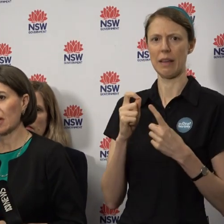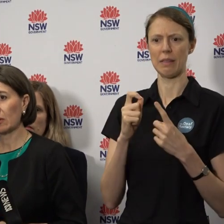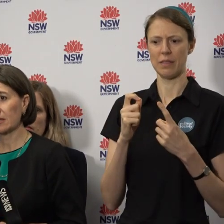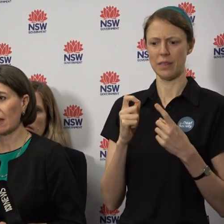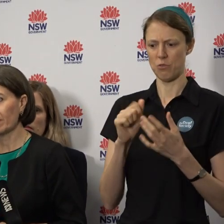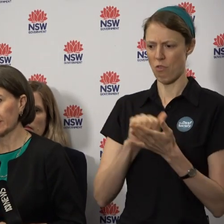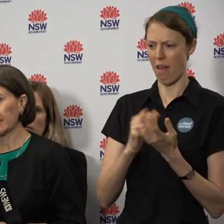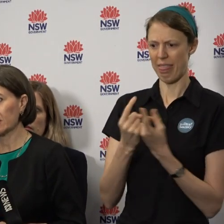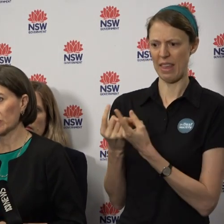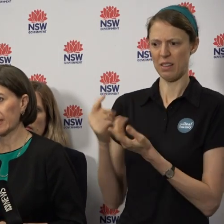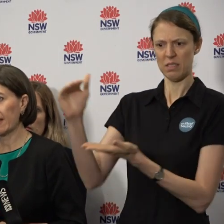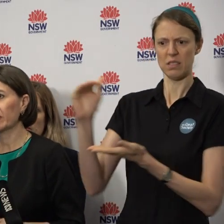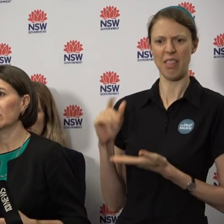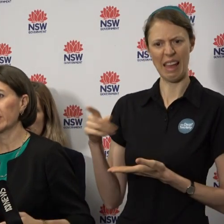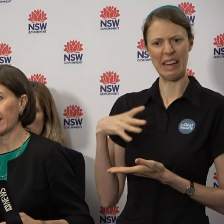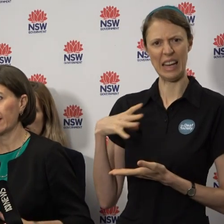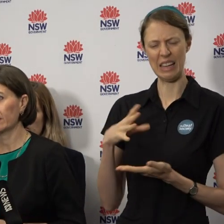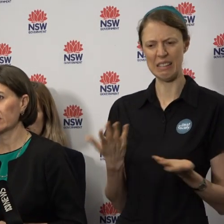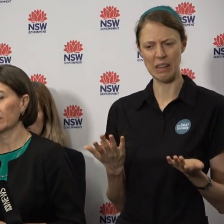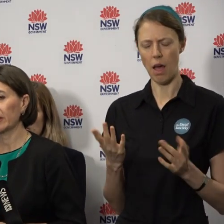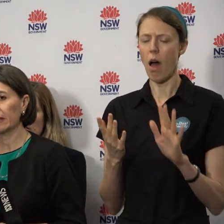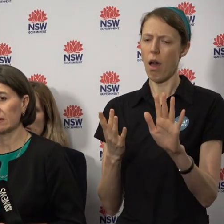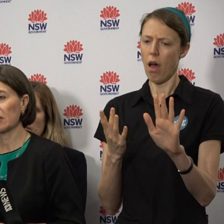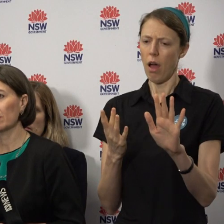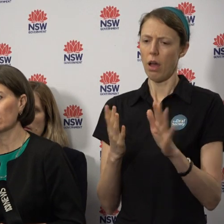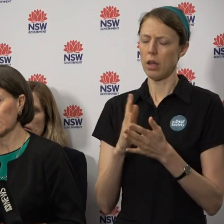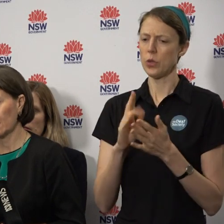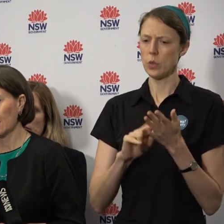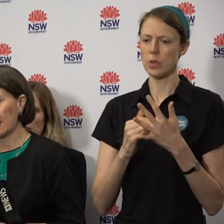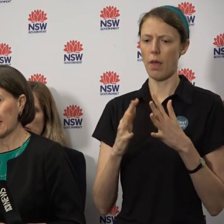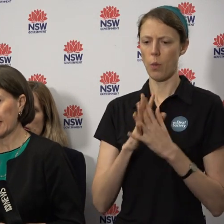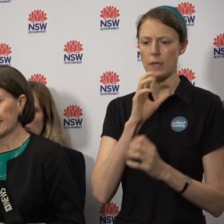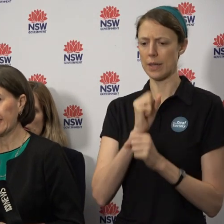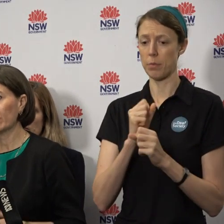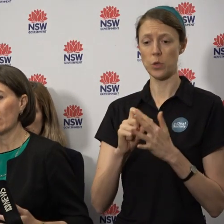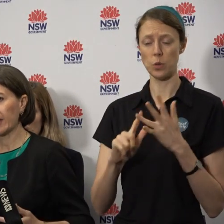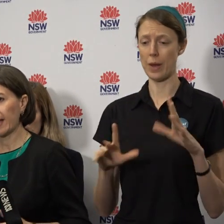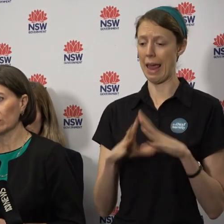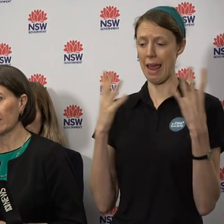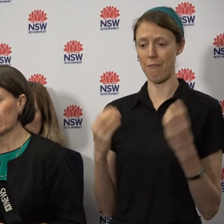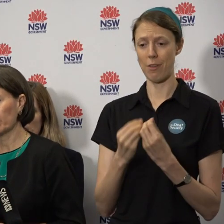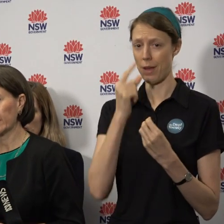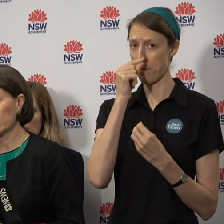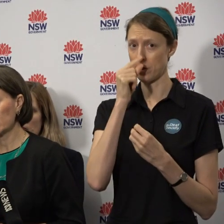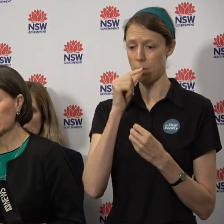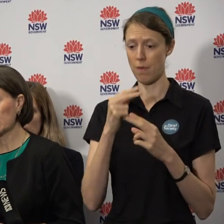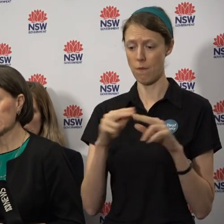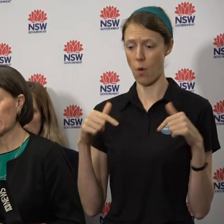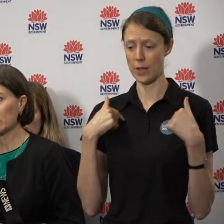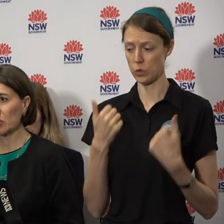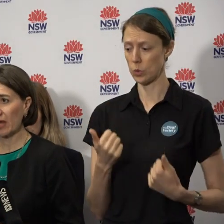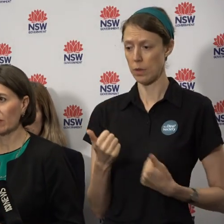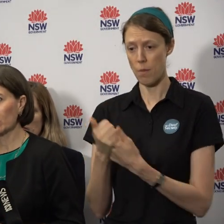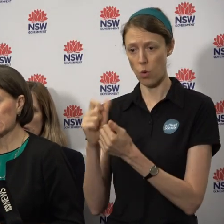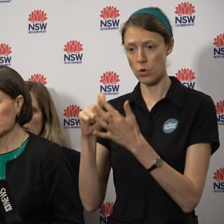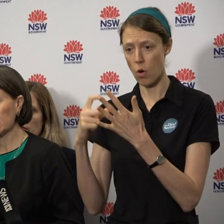the New South Wales government is doing everything we can to not only support in every way we can all of our health practitioners, but also